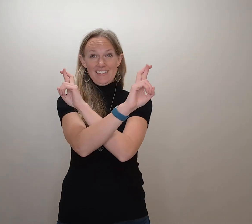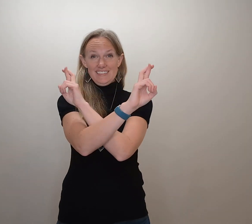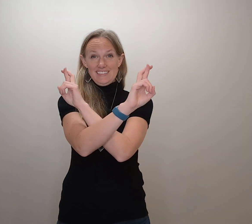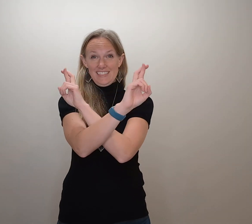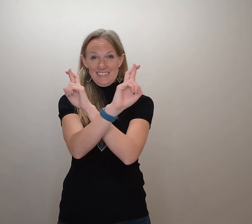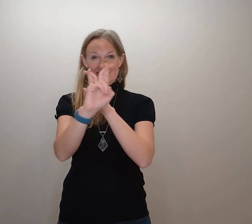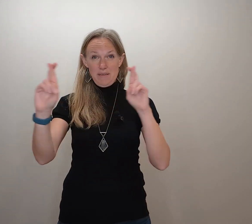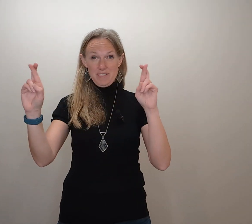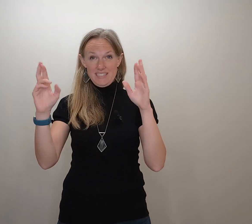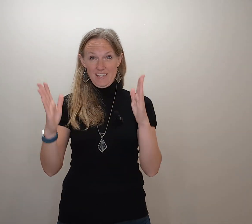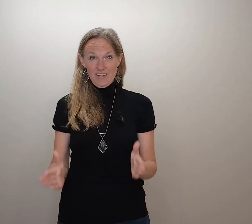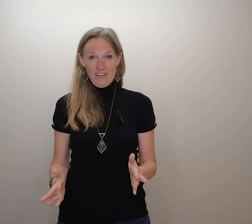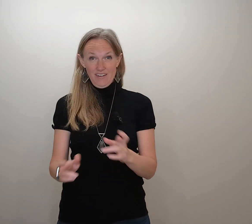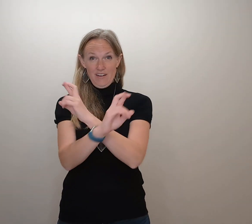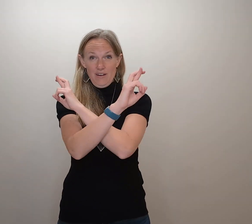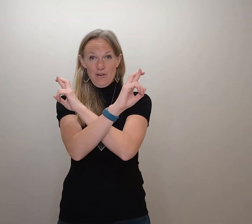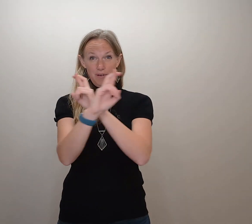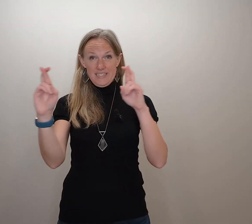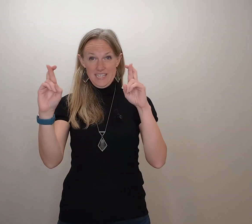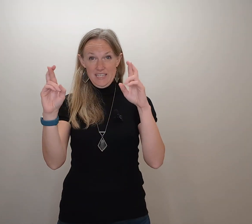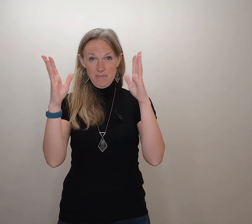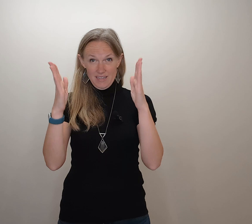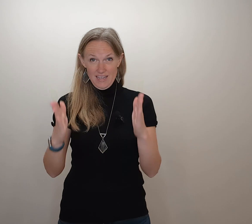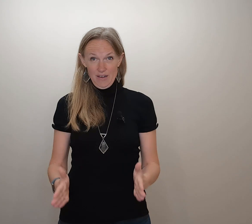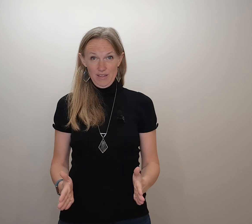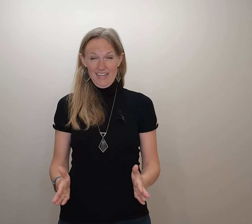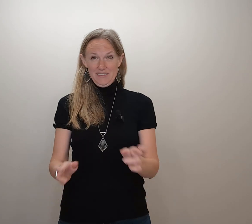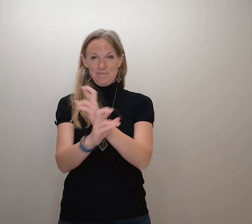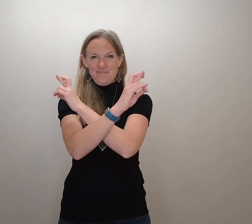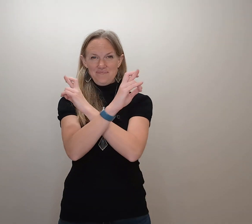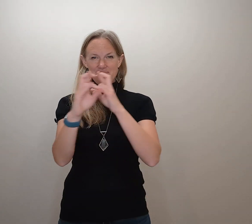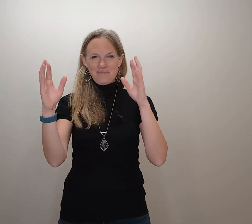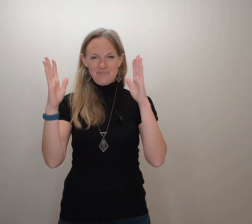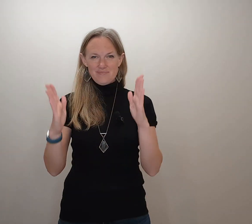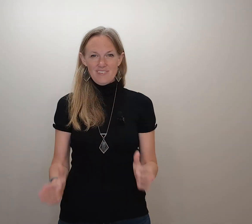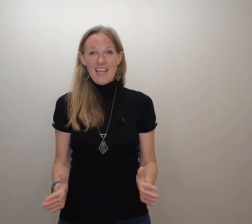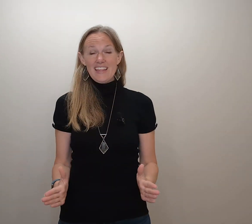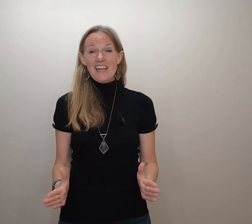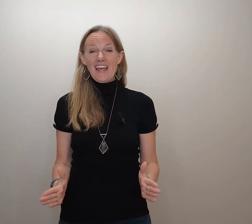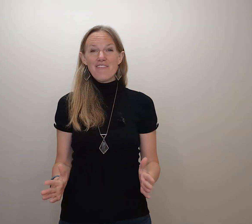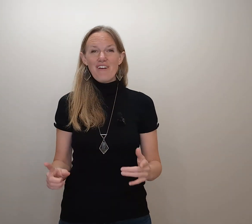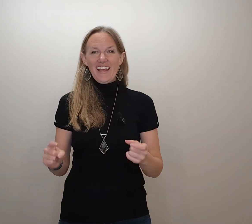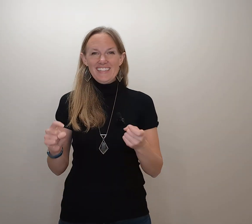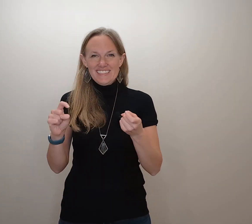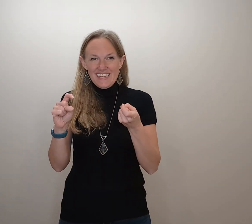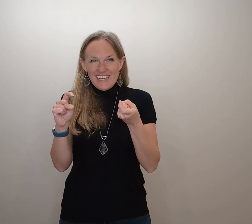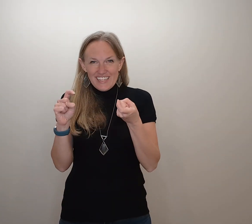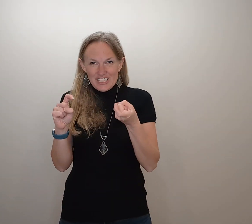R's, and it's the same as Savior. Redeem, outline. And then, and friend,